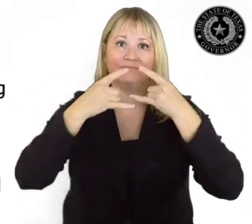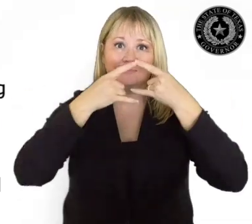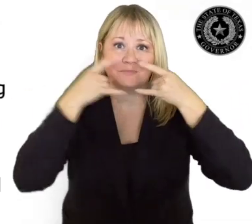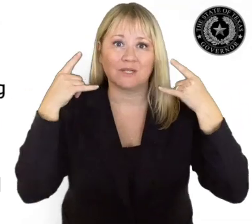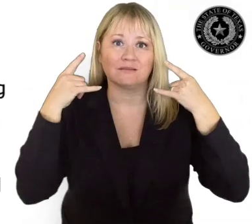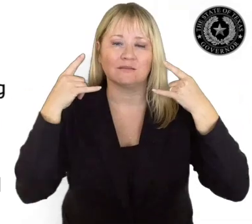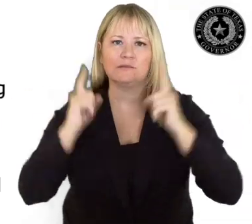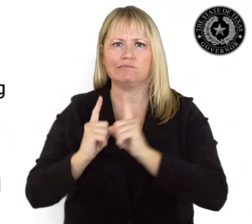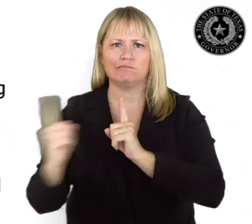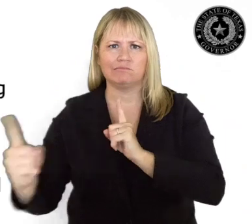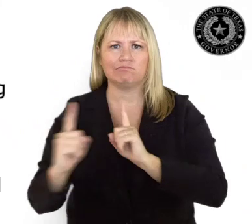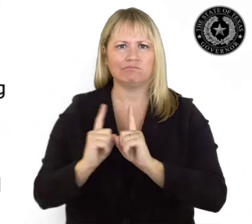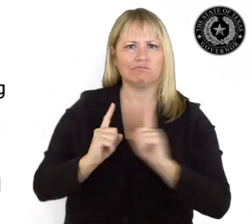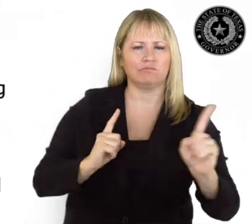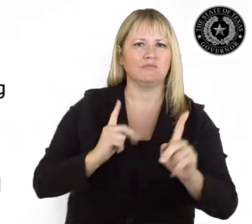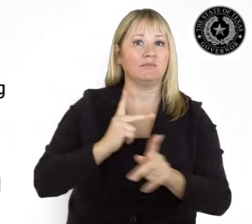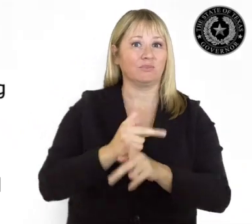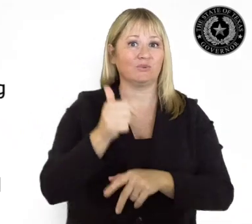sanitation.